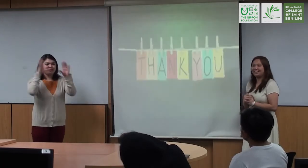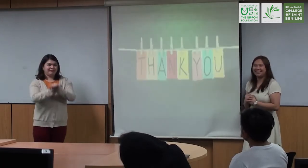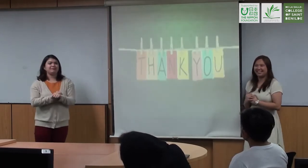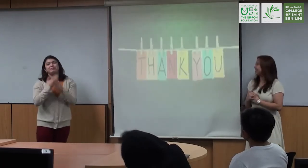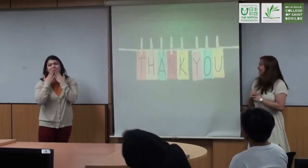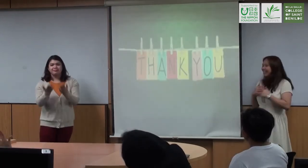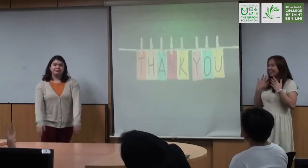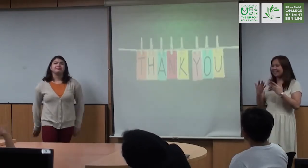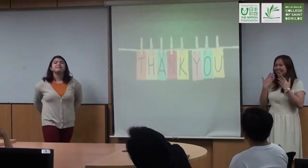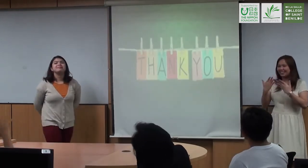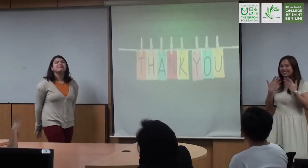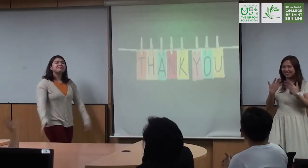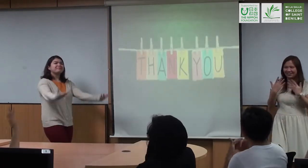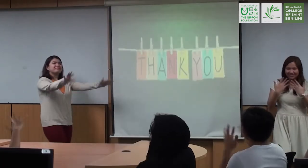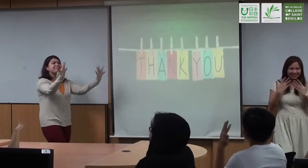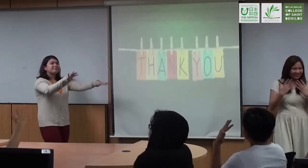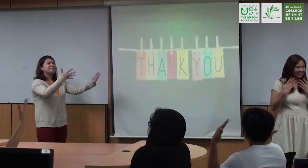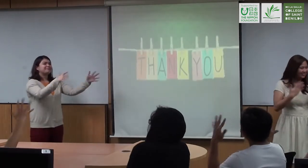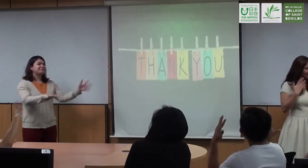That's all. Thank you.